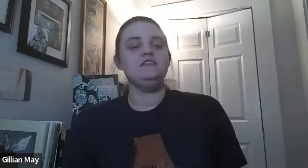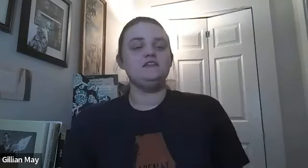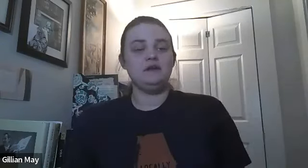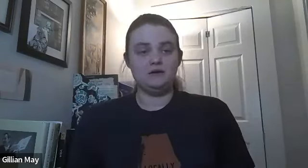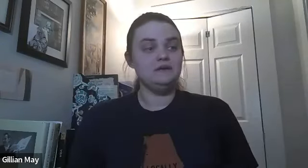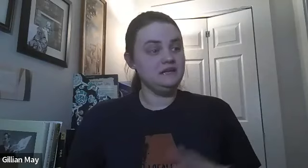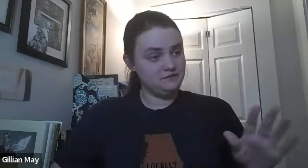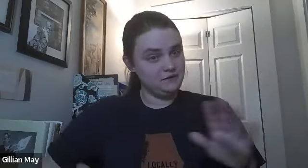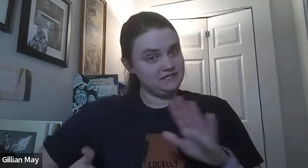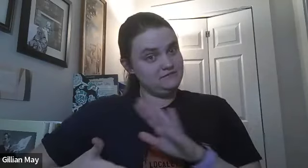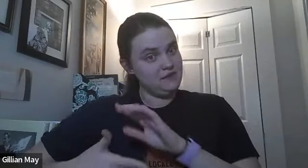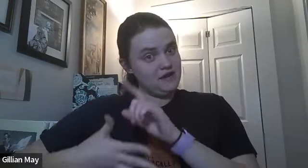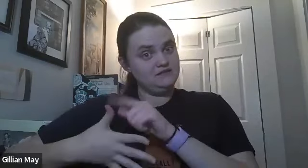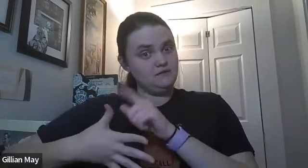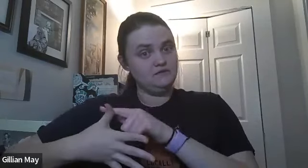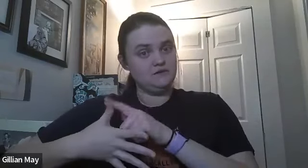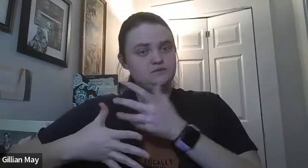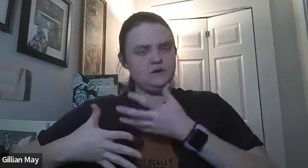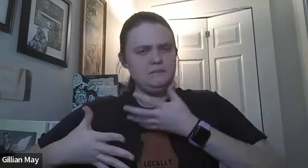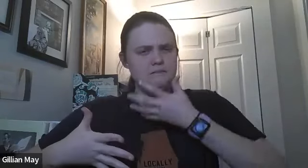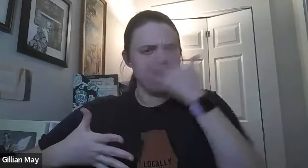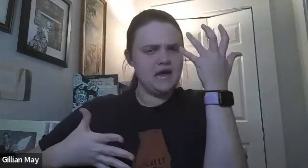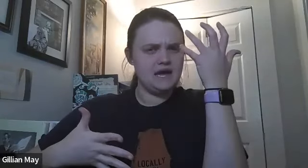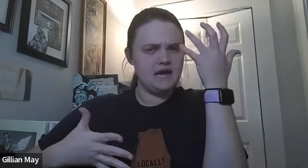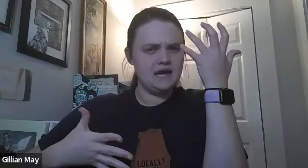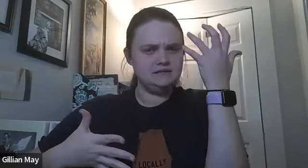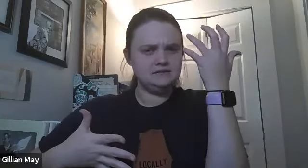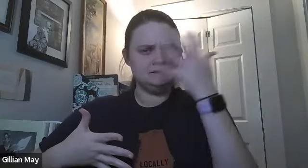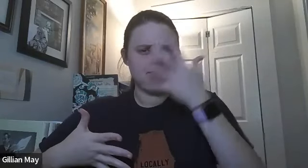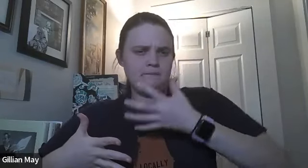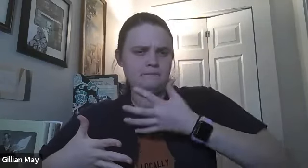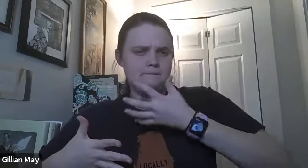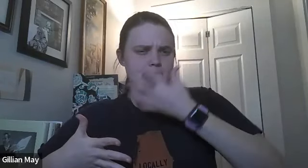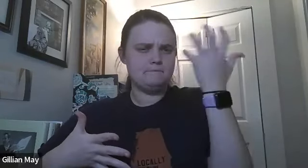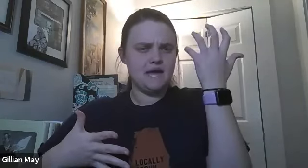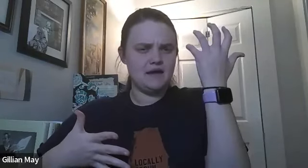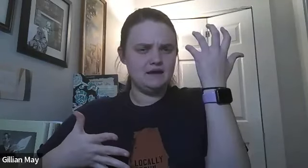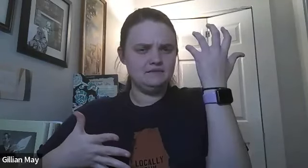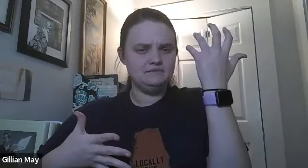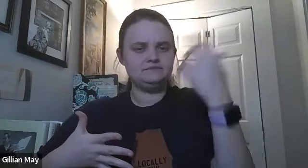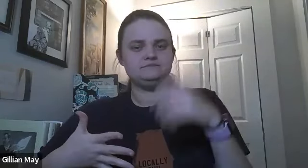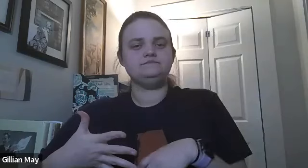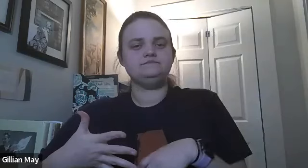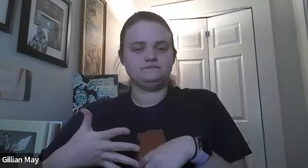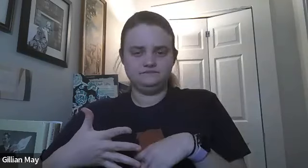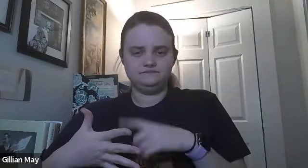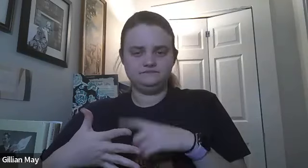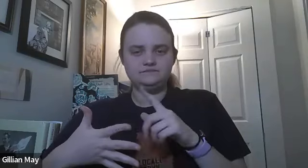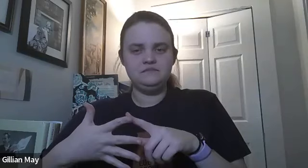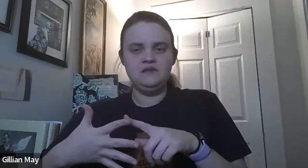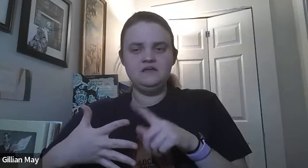Then we had our many different ways of mad. So our first one, mad. Mad.